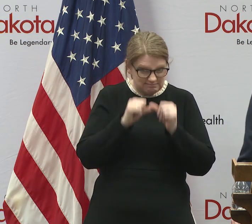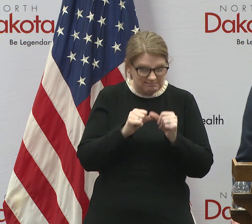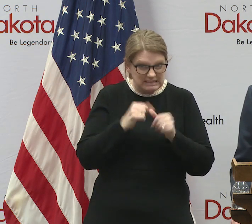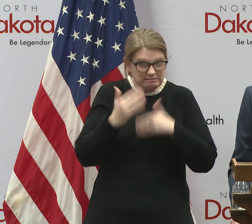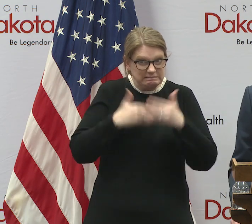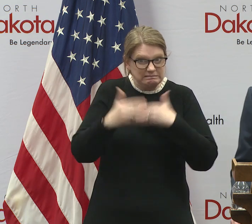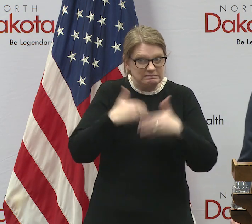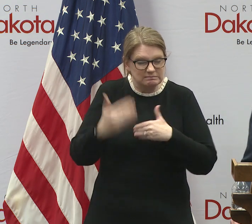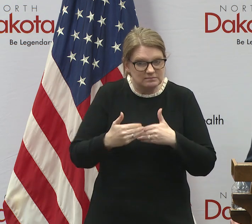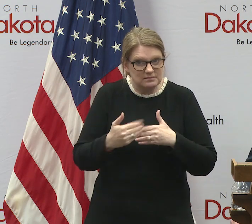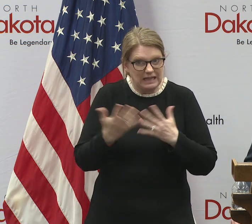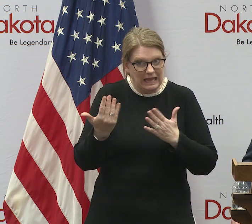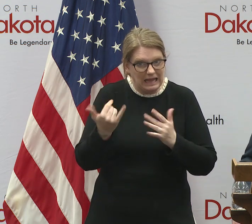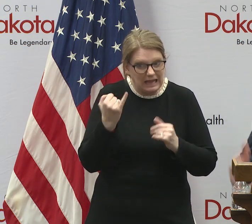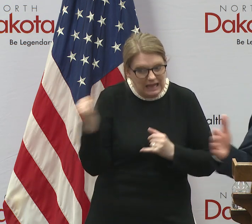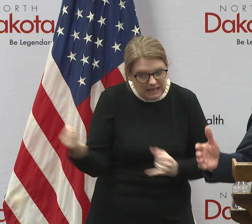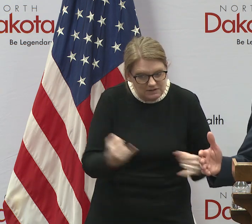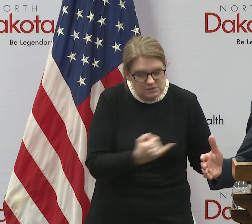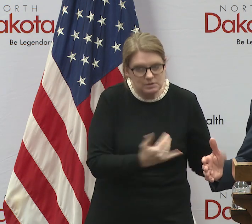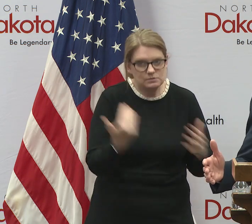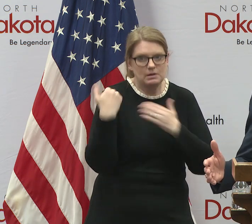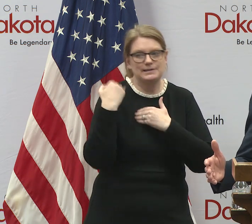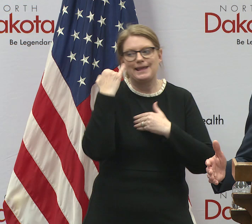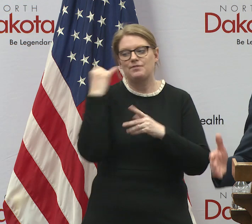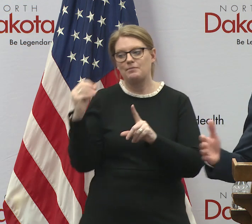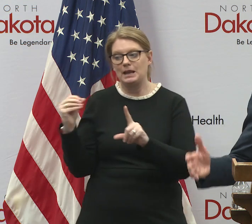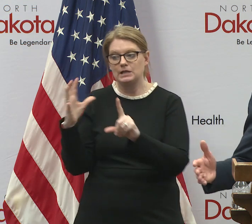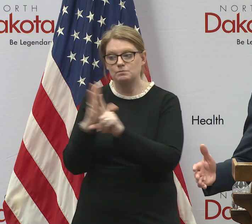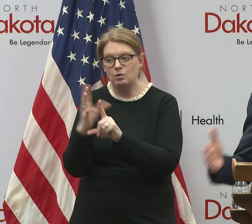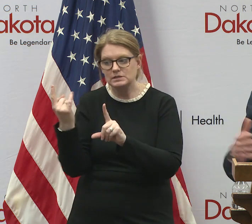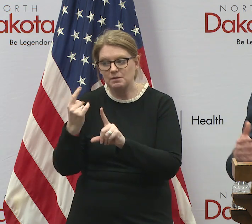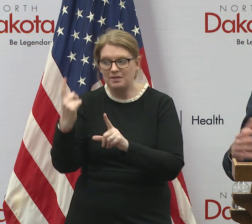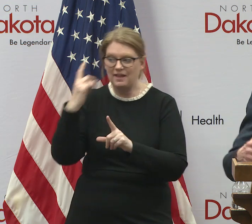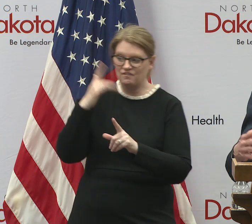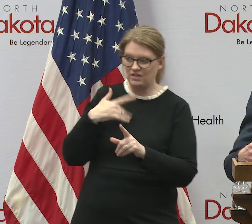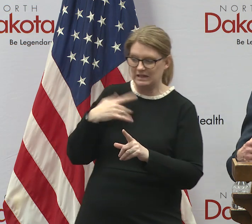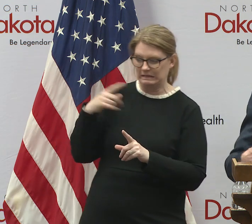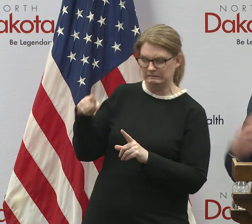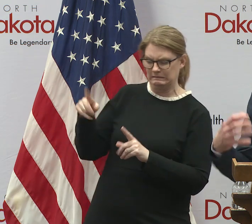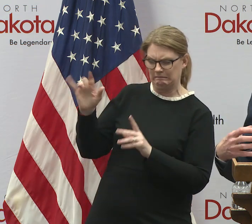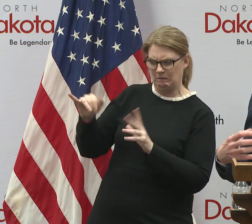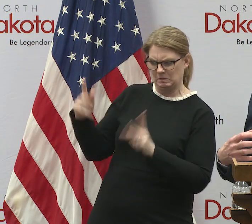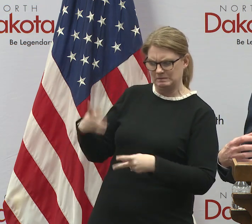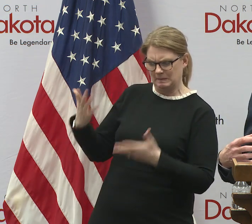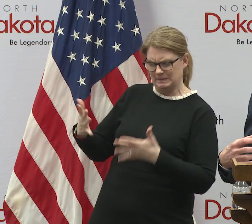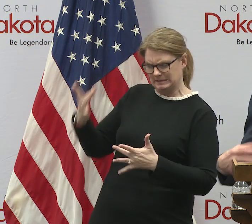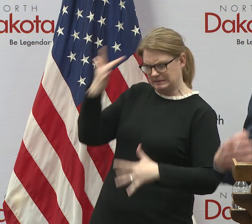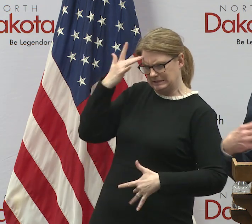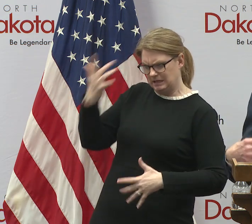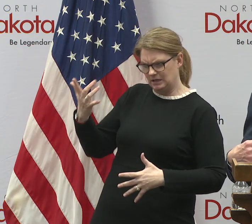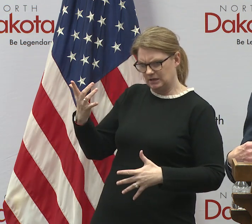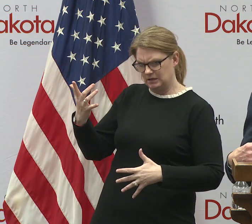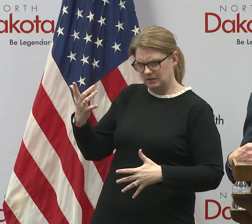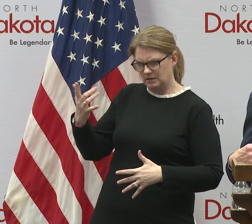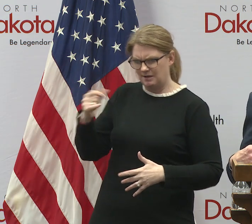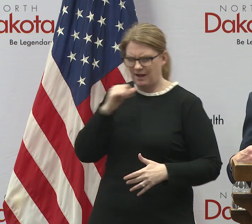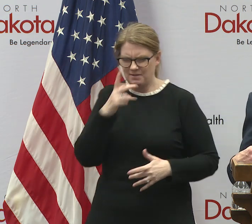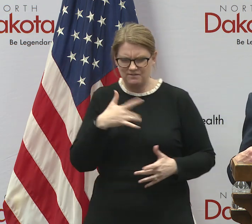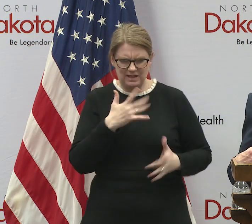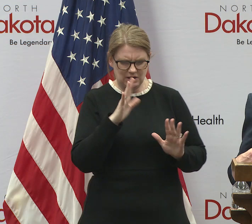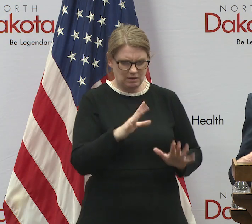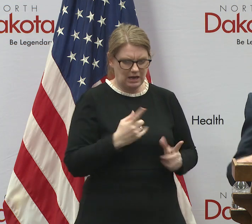responsibility, whether, if people have been exposed to somebody that they think is sick, if they then go, I need to stay away from people even though I'm not